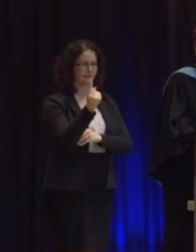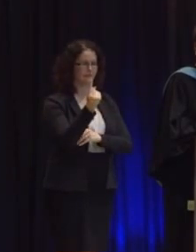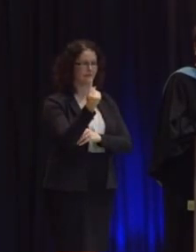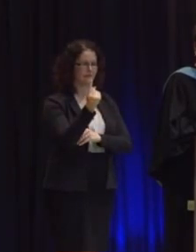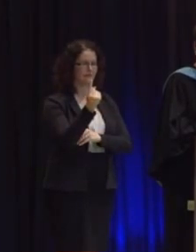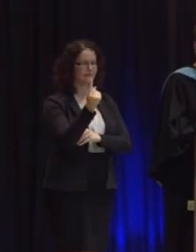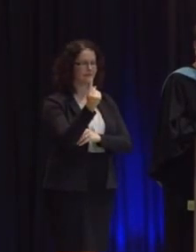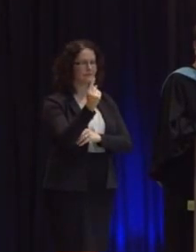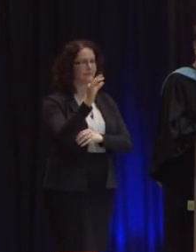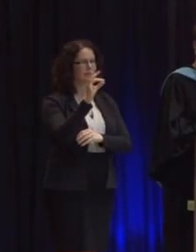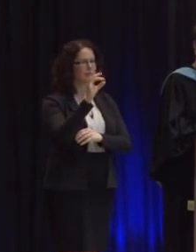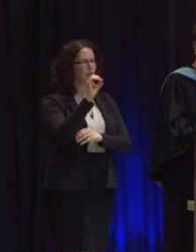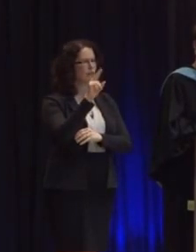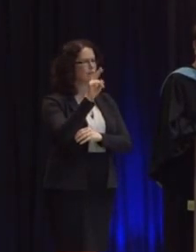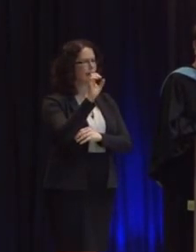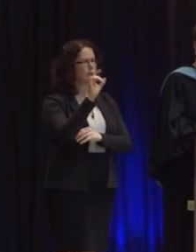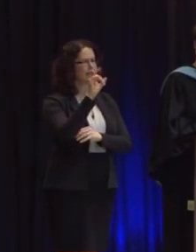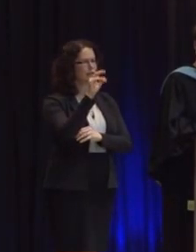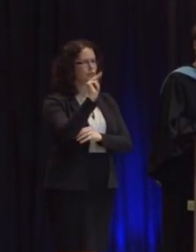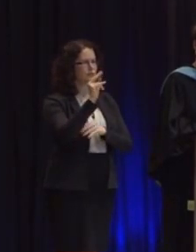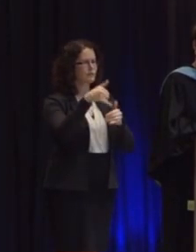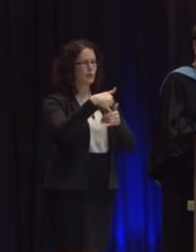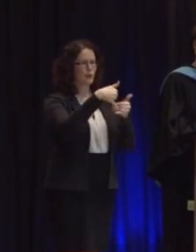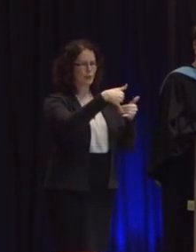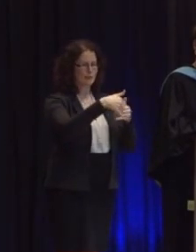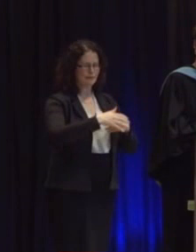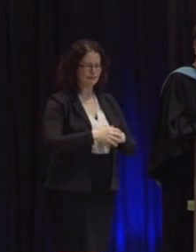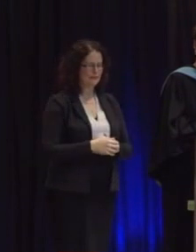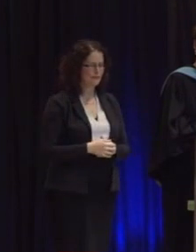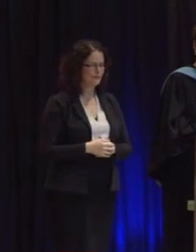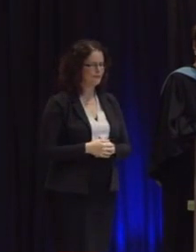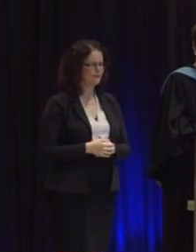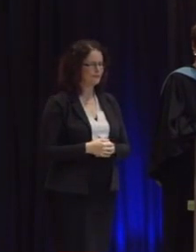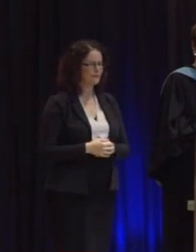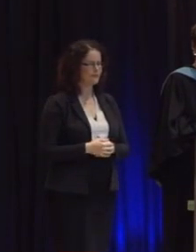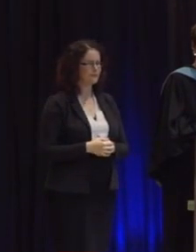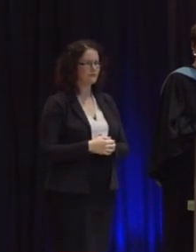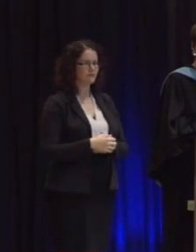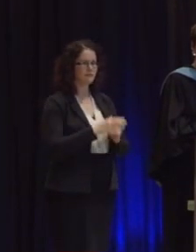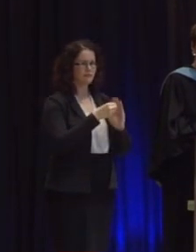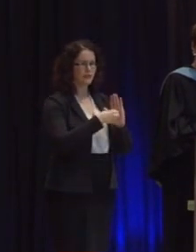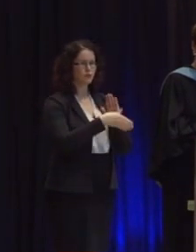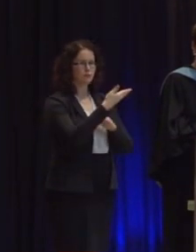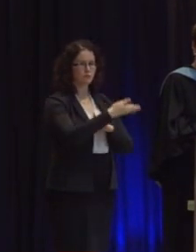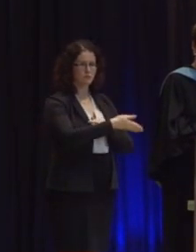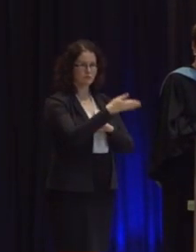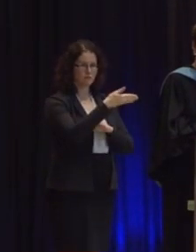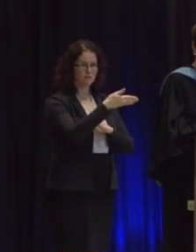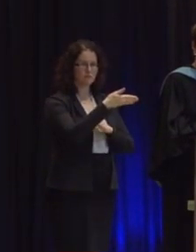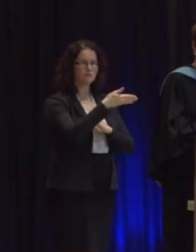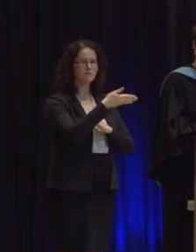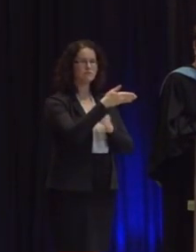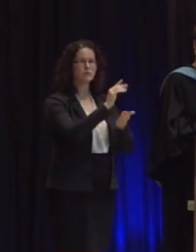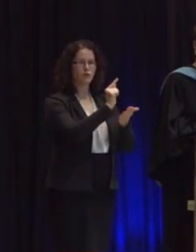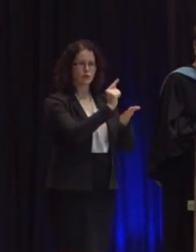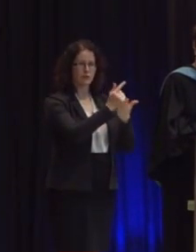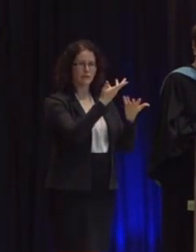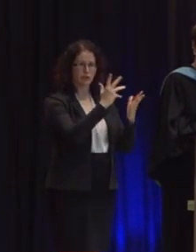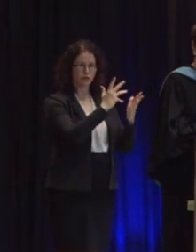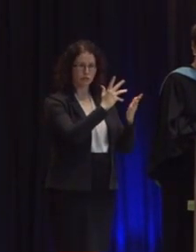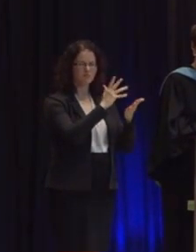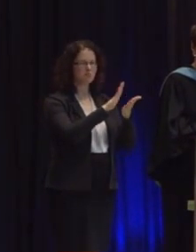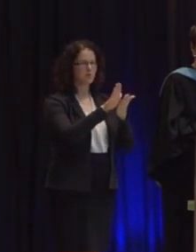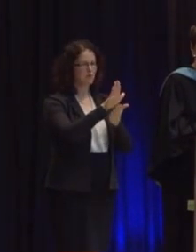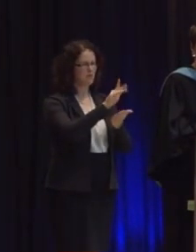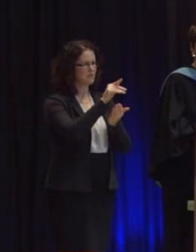the Foundation Award. This is awarded to a graduating student of a college program who has